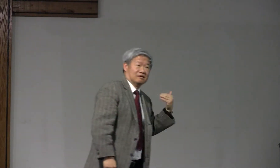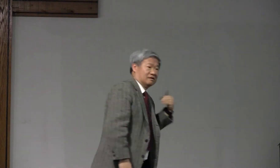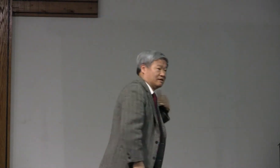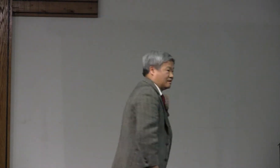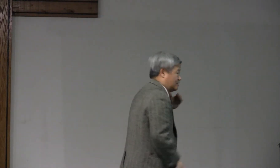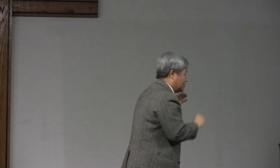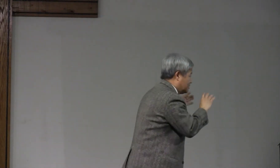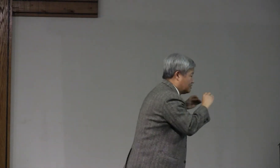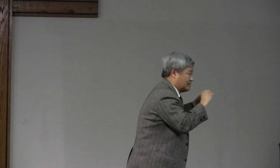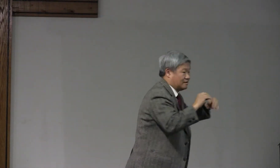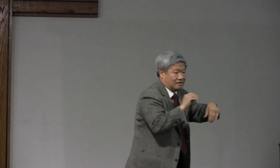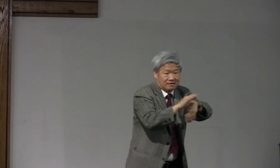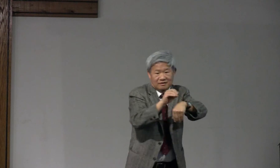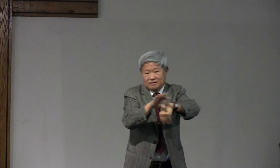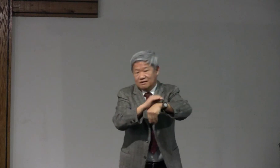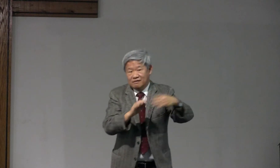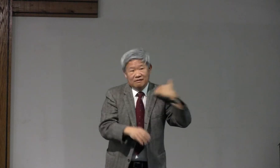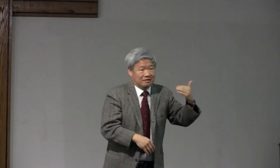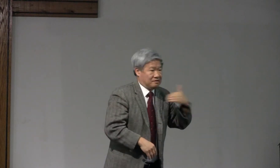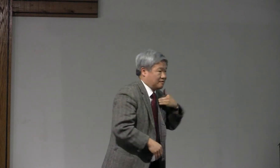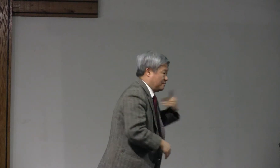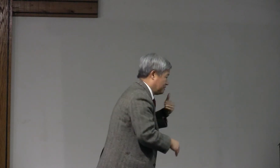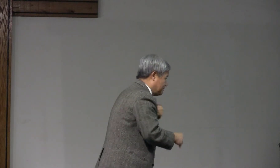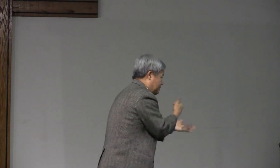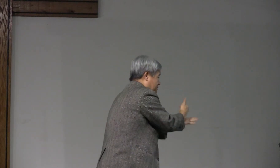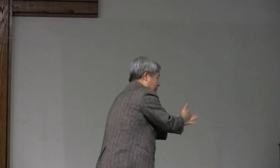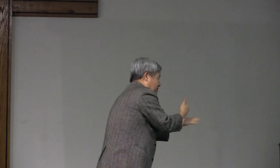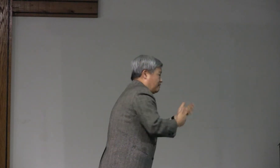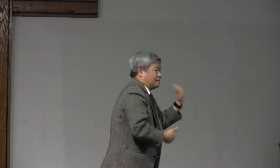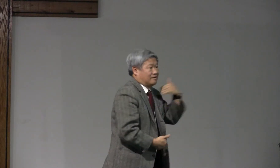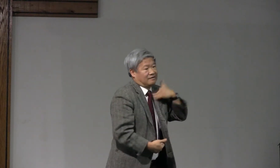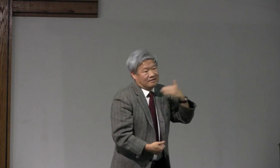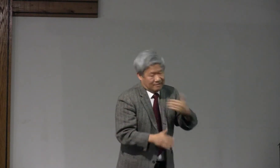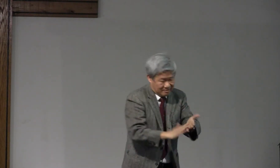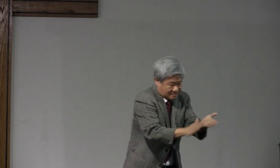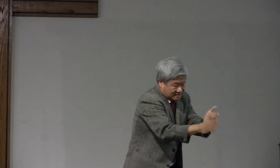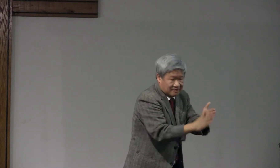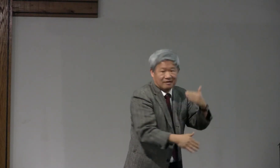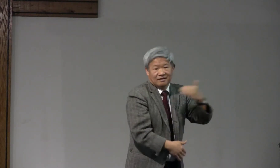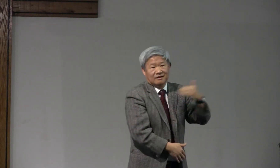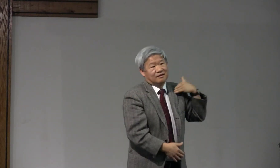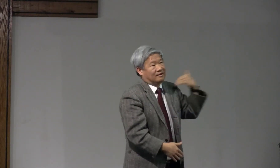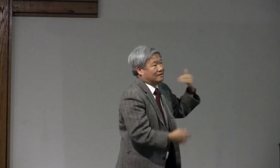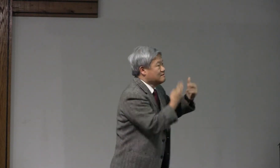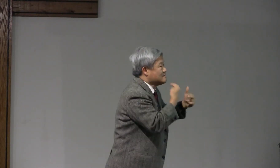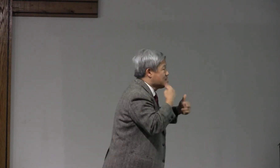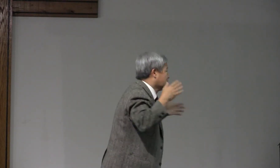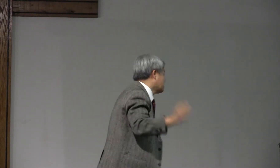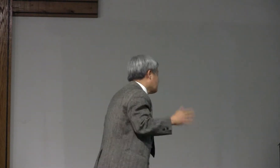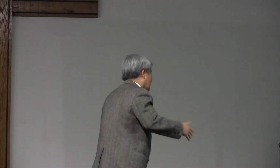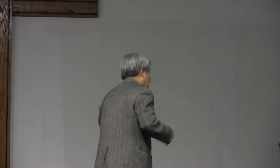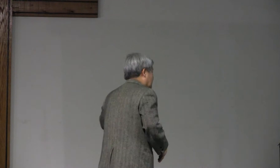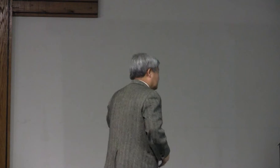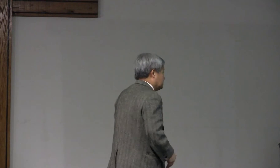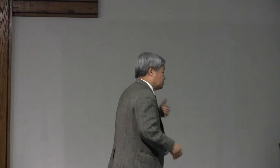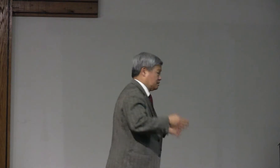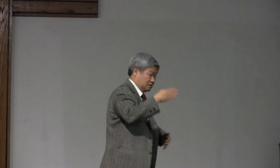Our friends are trying to distract us. They need help. They need advice.